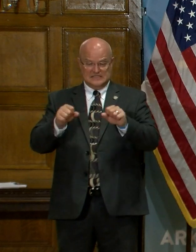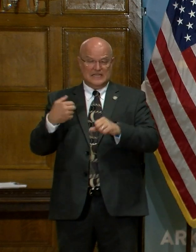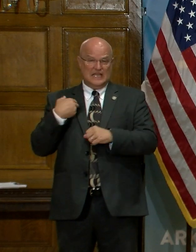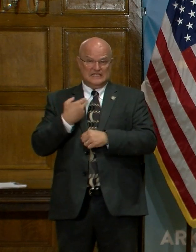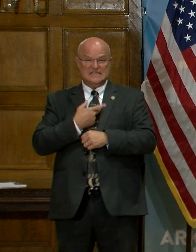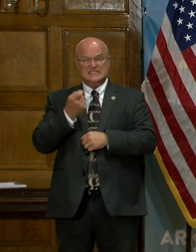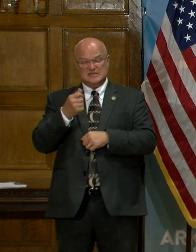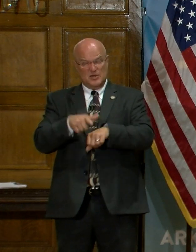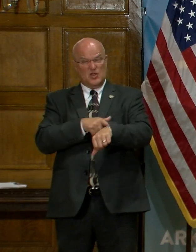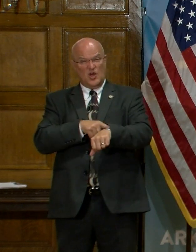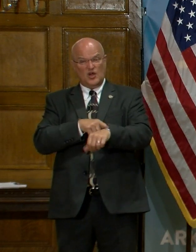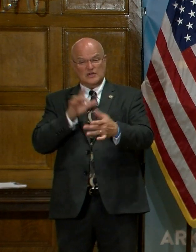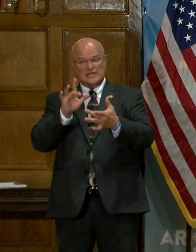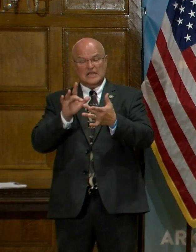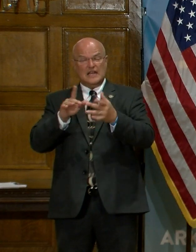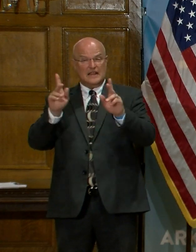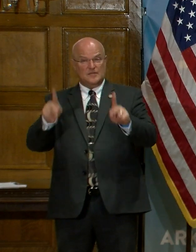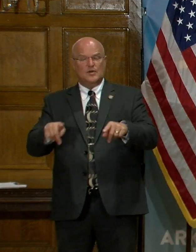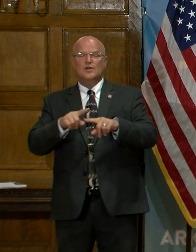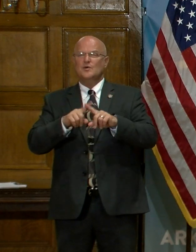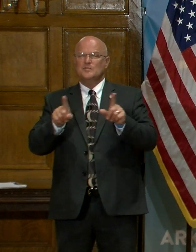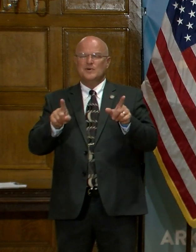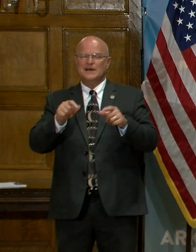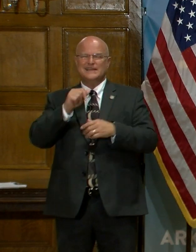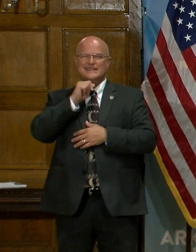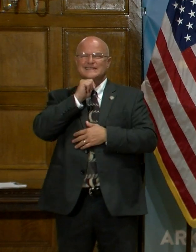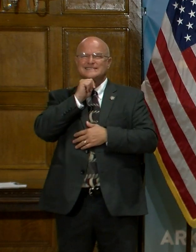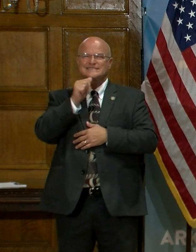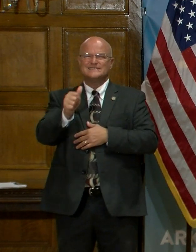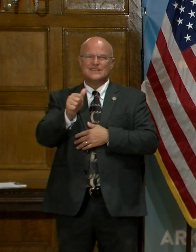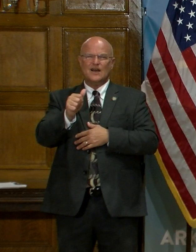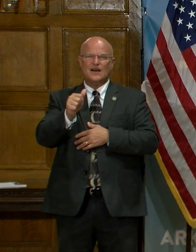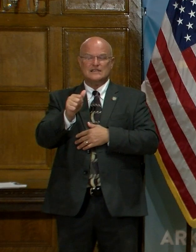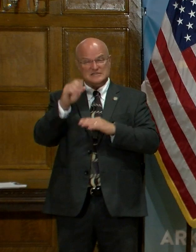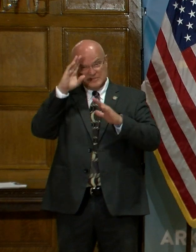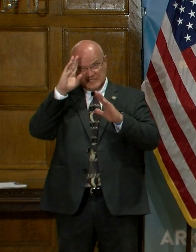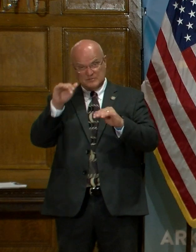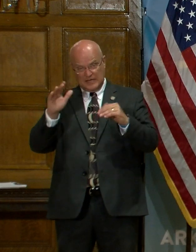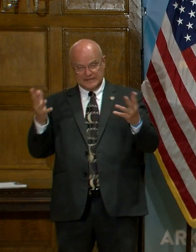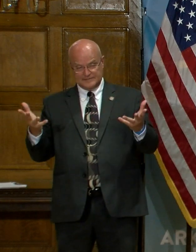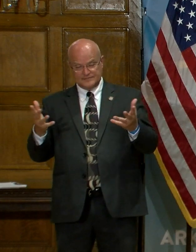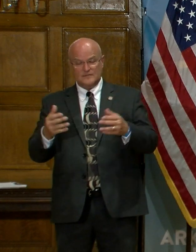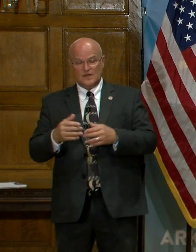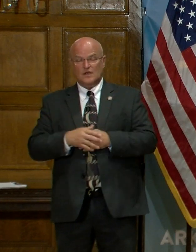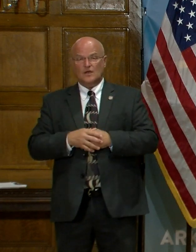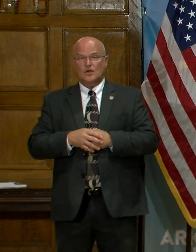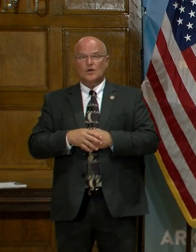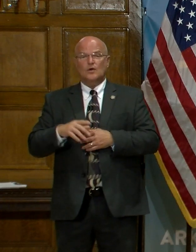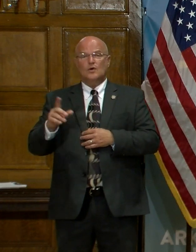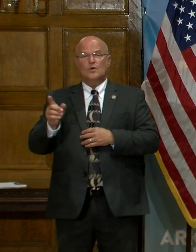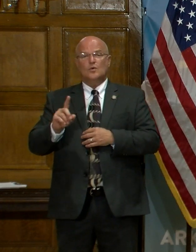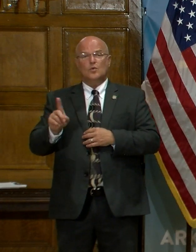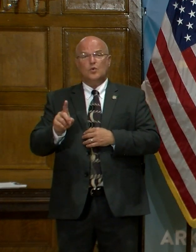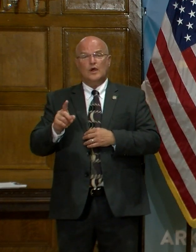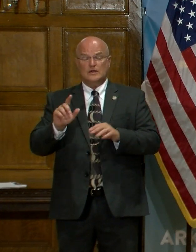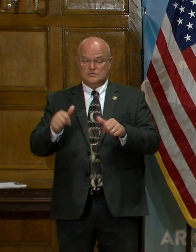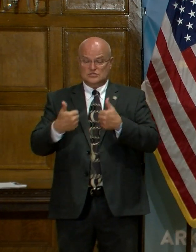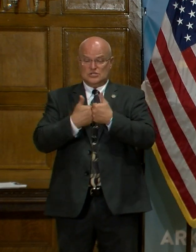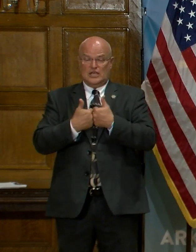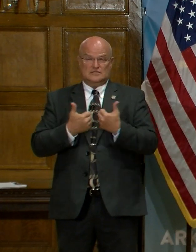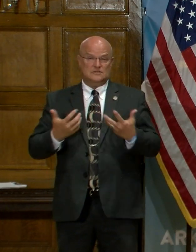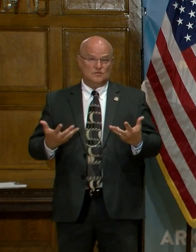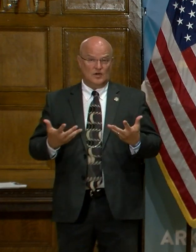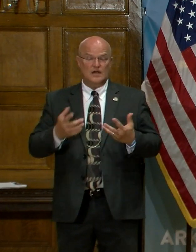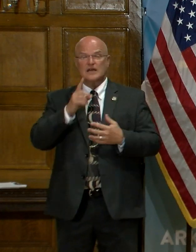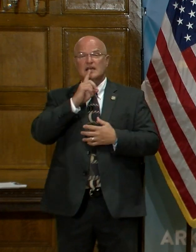us a little while to get a hold of that person, but that's not, you know, that's to be expected. Where it's challenging